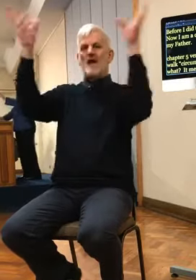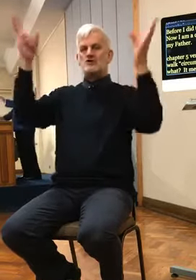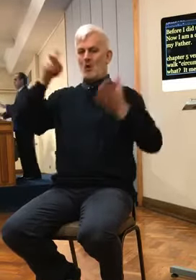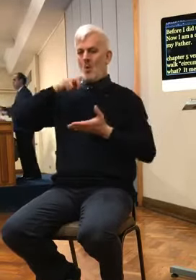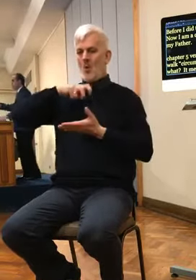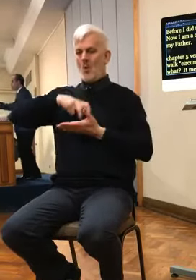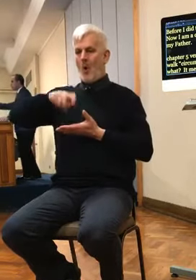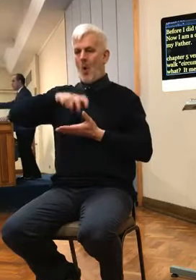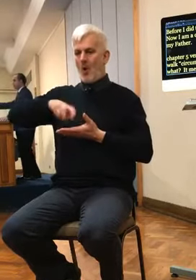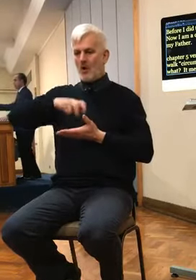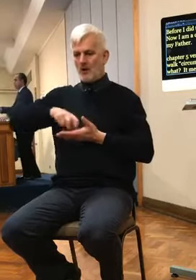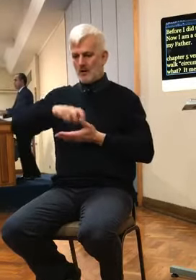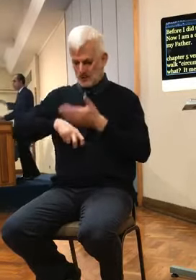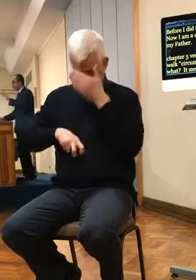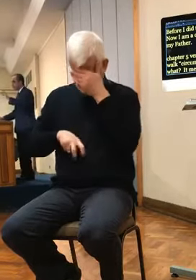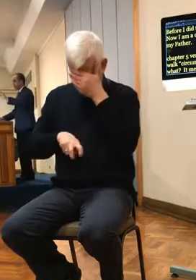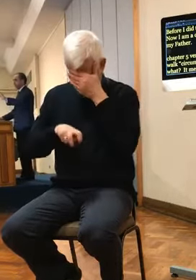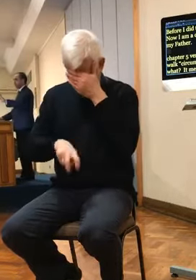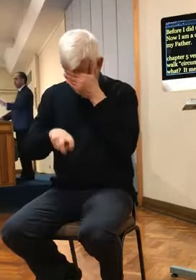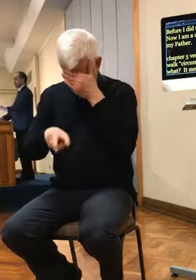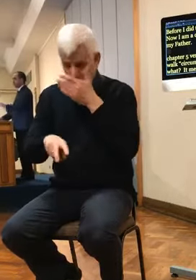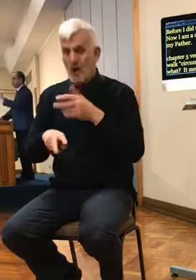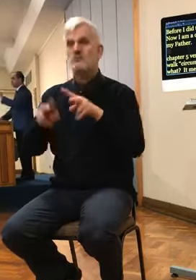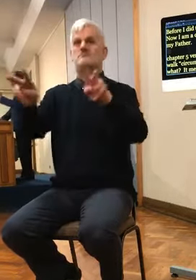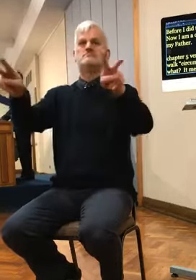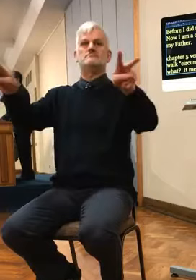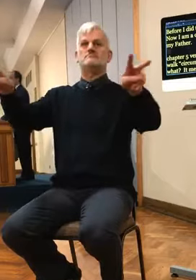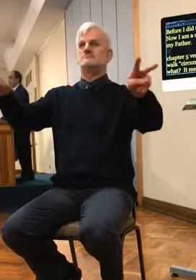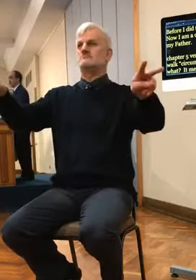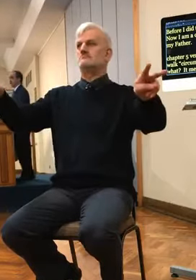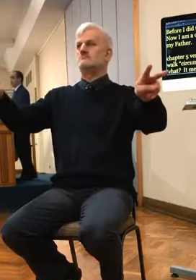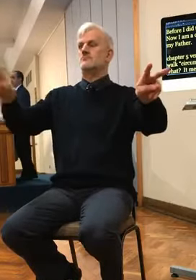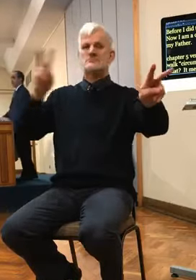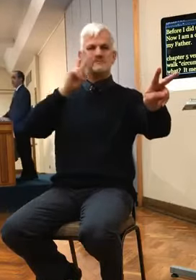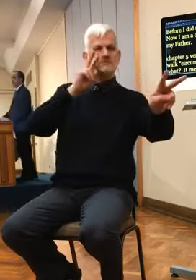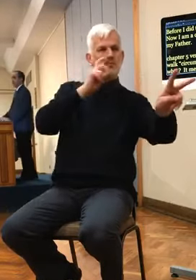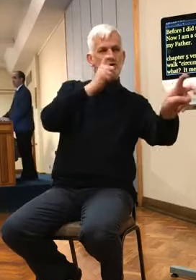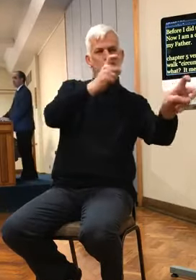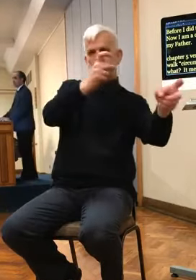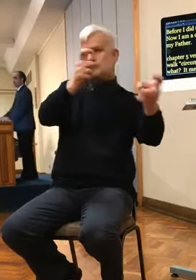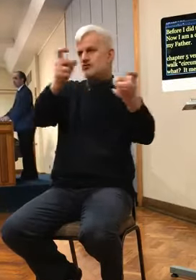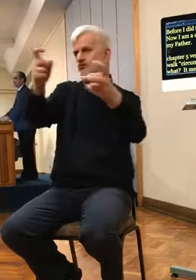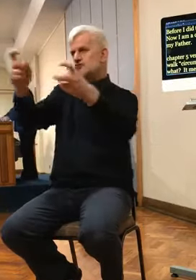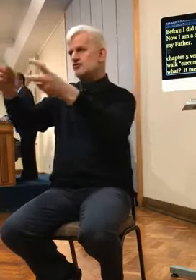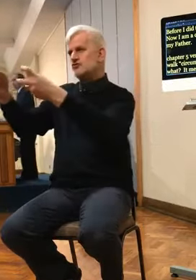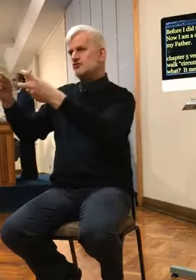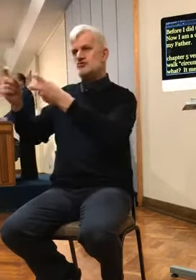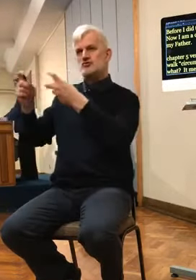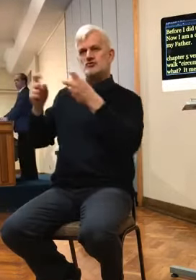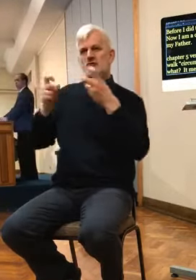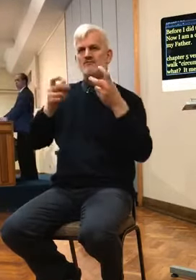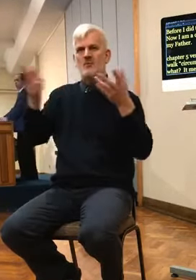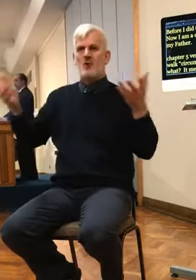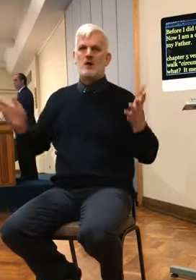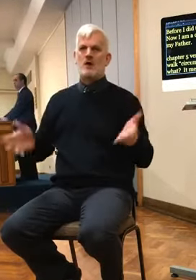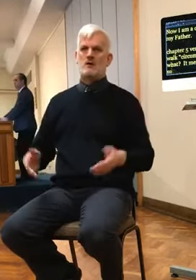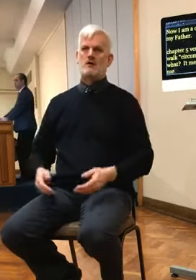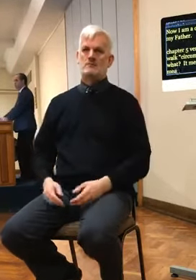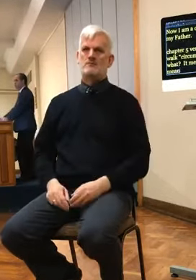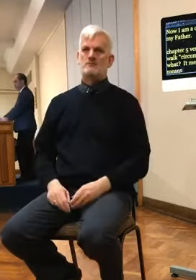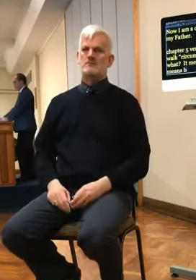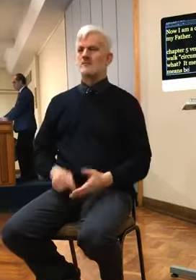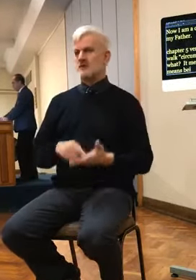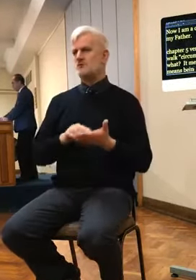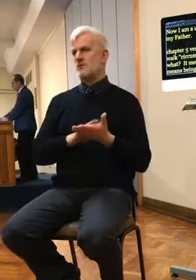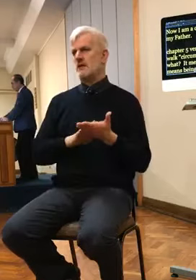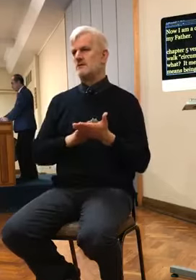every part, every parameter, every aspect, you should be watchful. So be watchful. That's the meaning